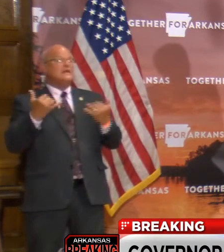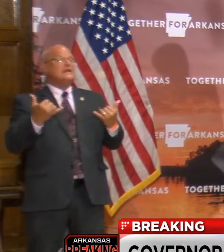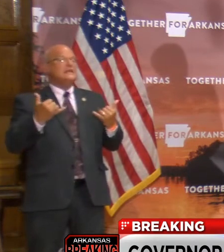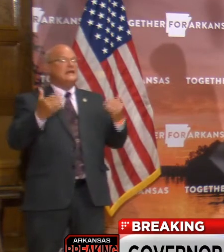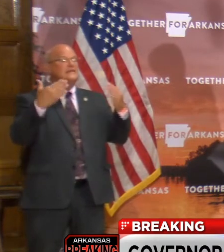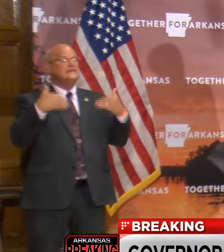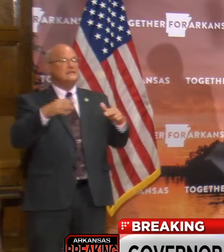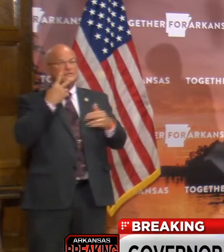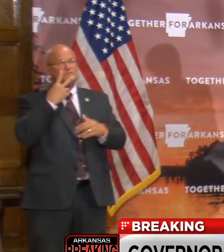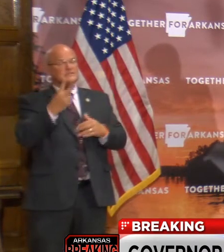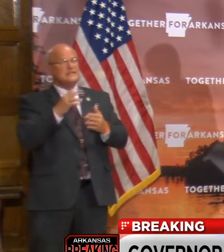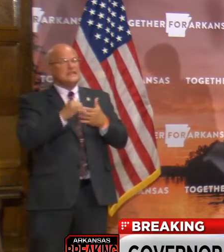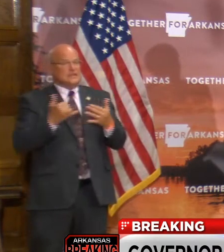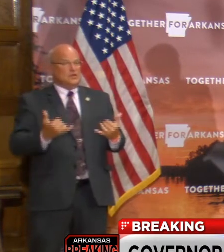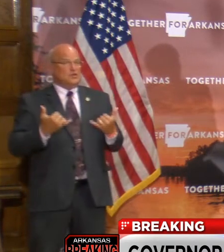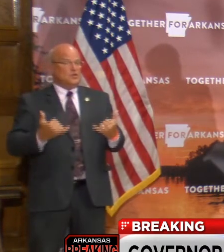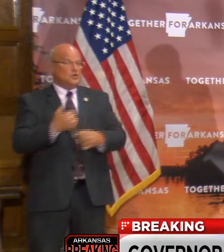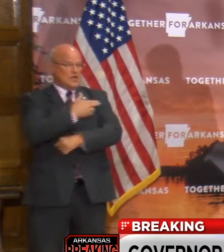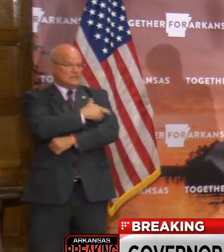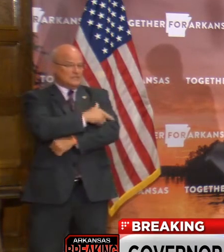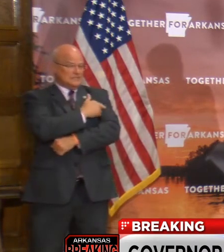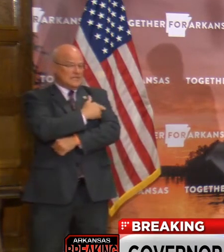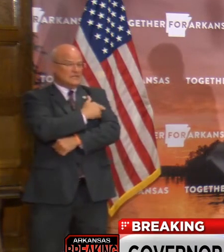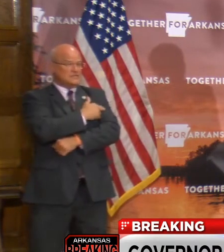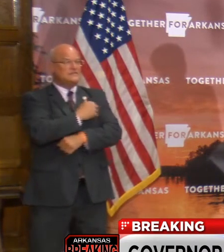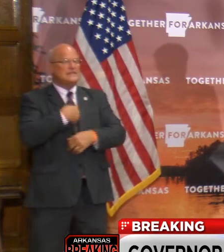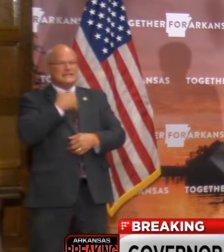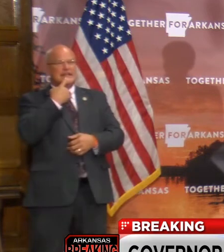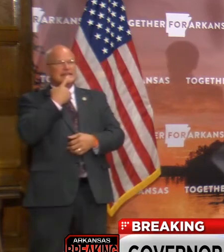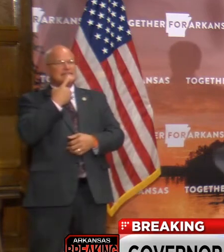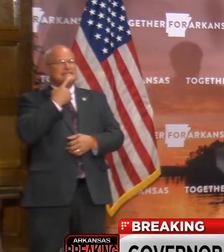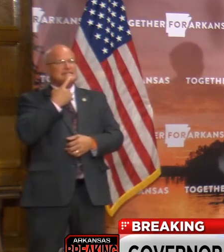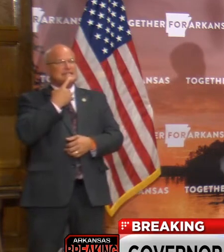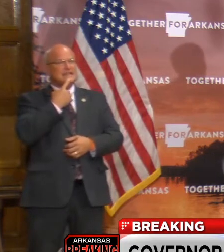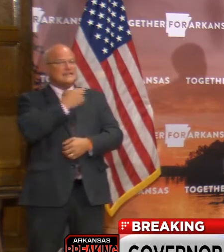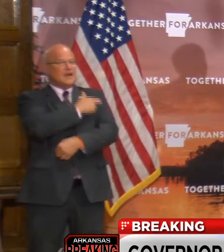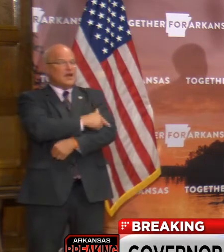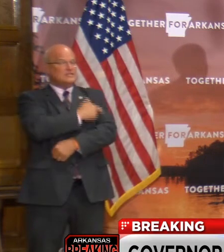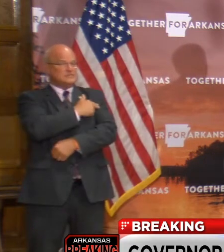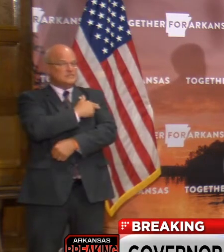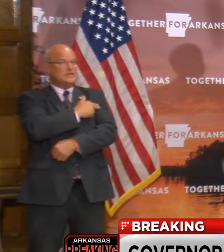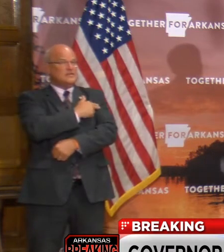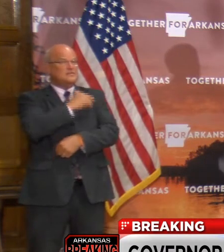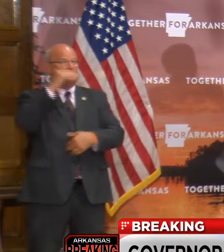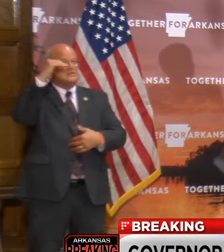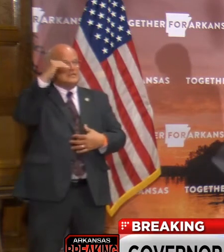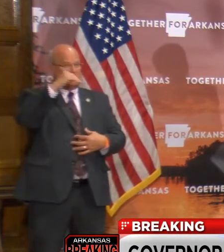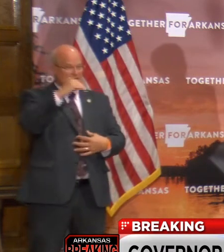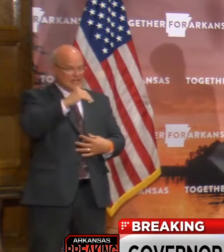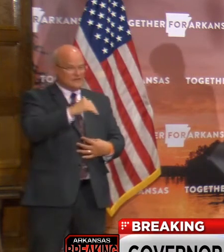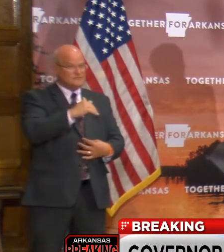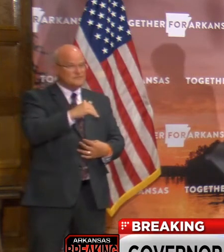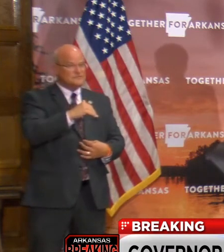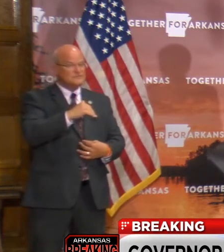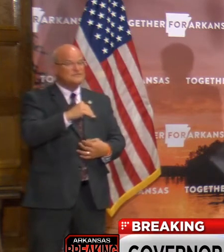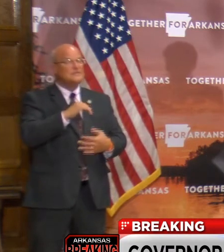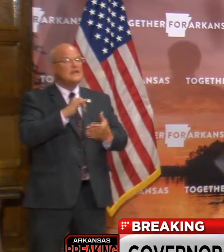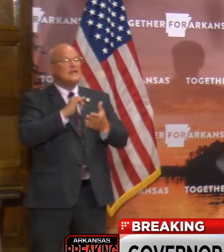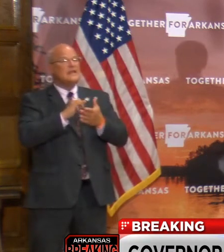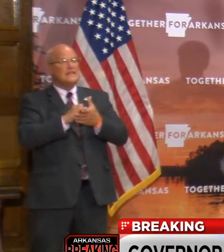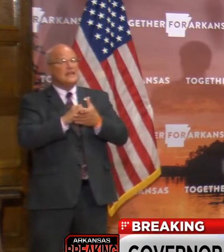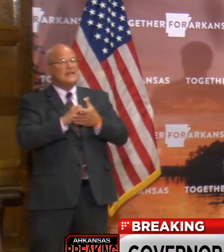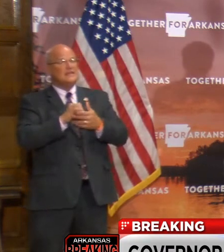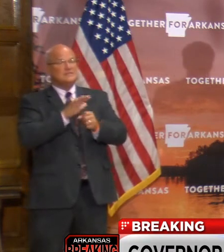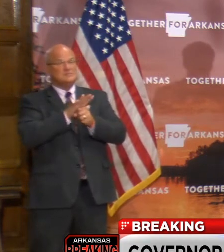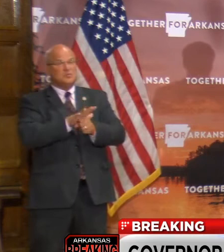the next one, you'll see the current hospitalization. As I indicated, our hospitalizations are down, which relieves